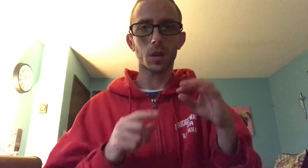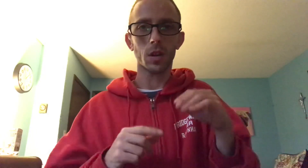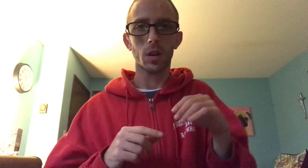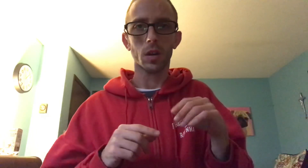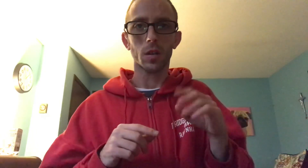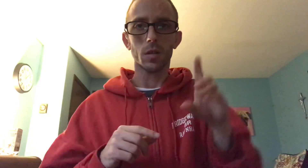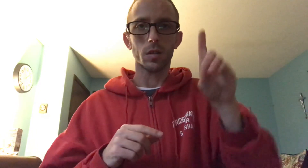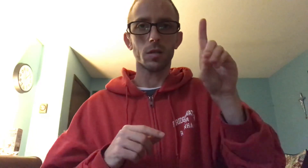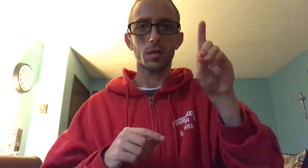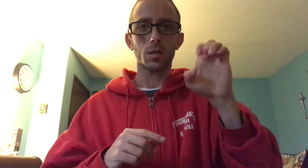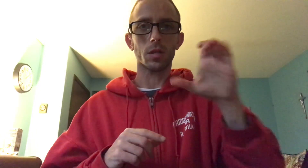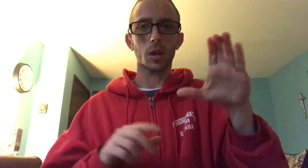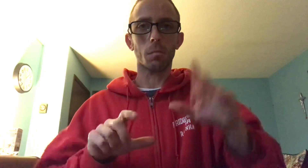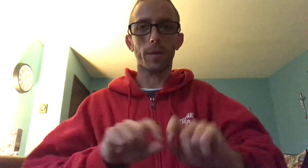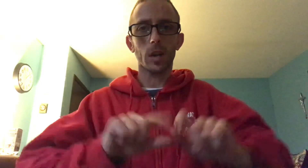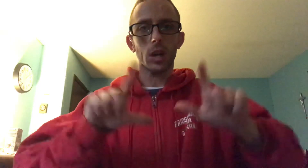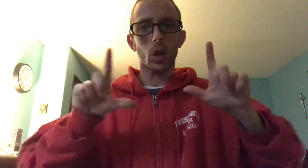this number of videos,